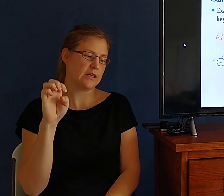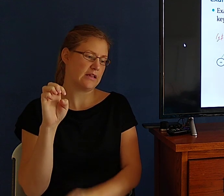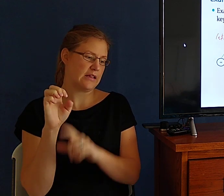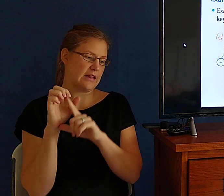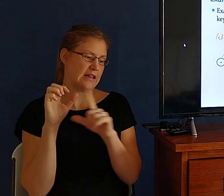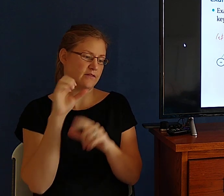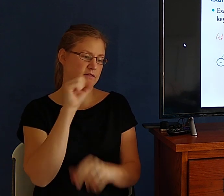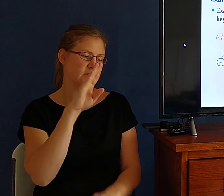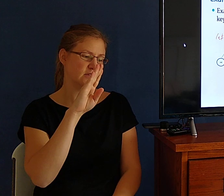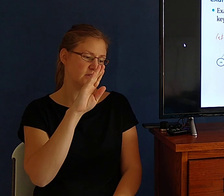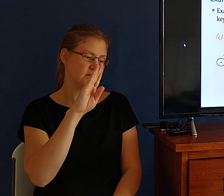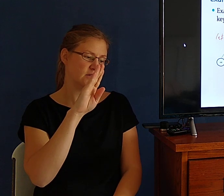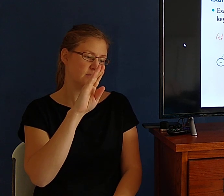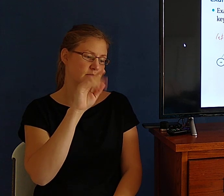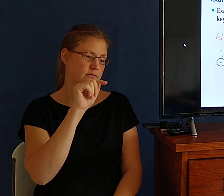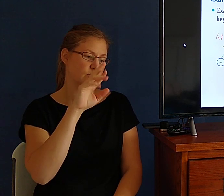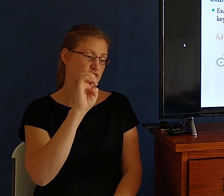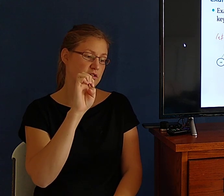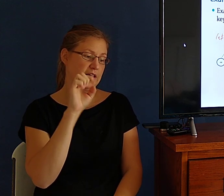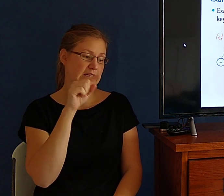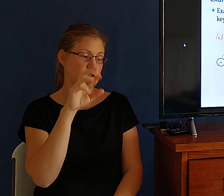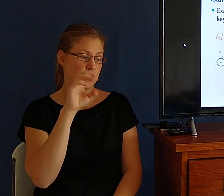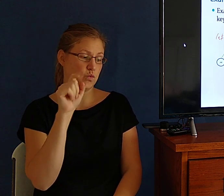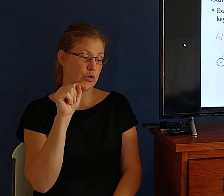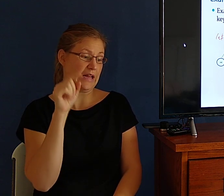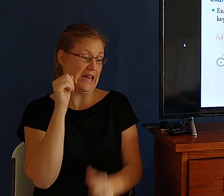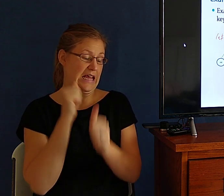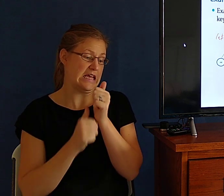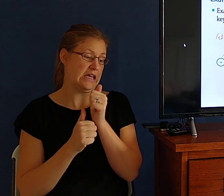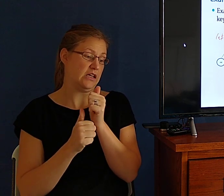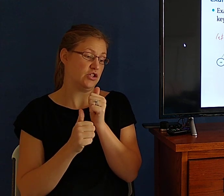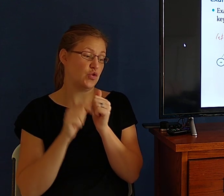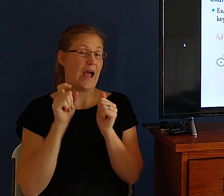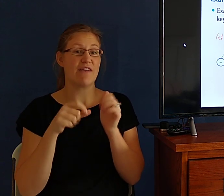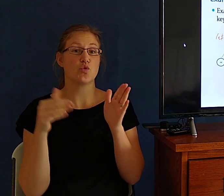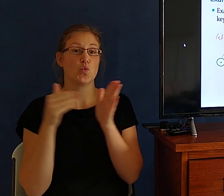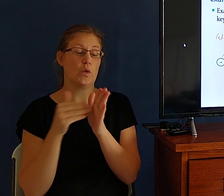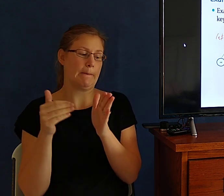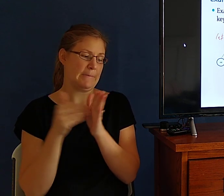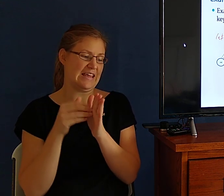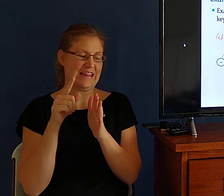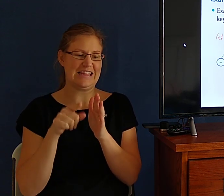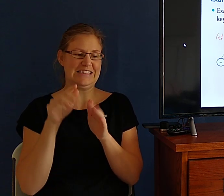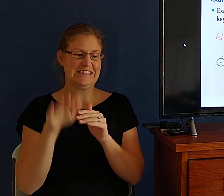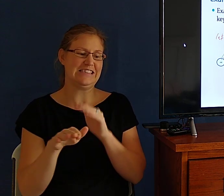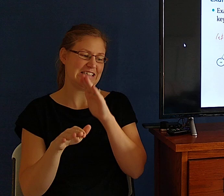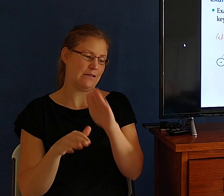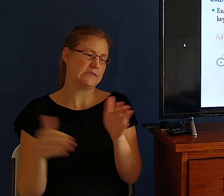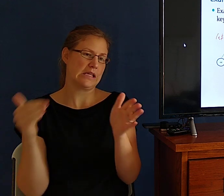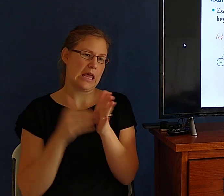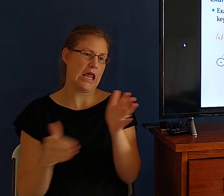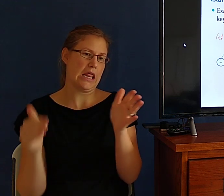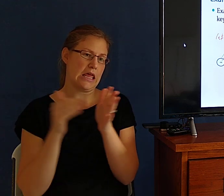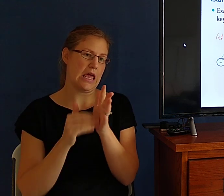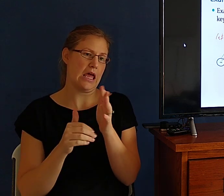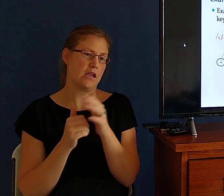root. And in each subtree, we need to repeat these steps again and again, because in